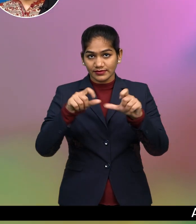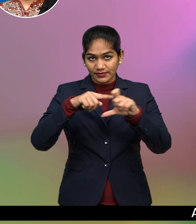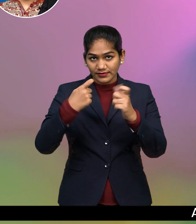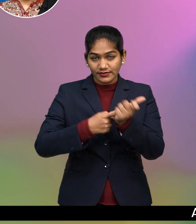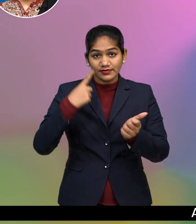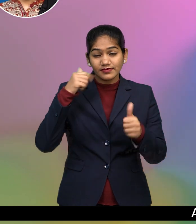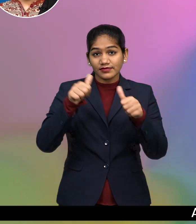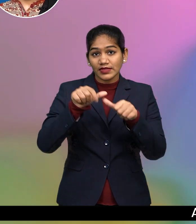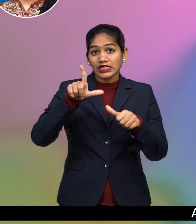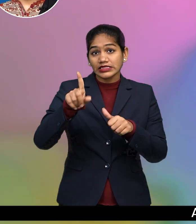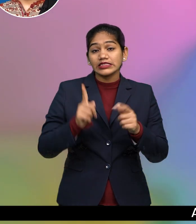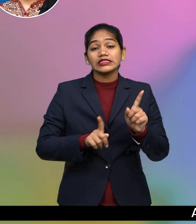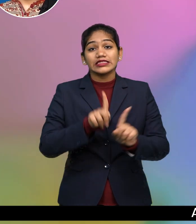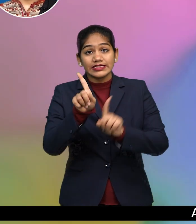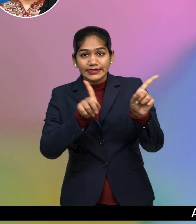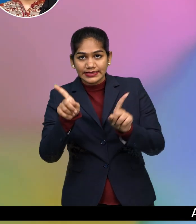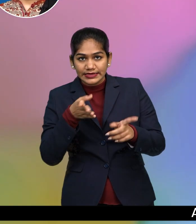Aerial weak stems